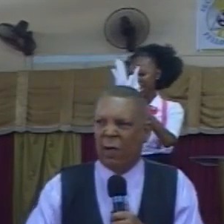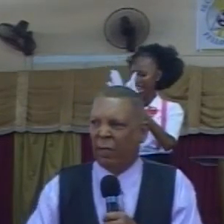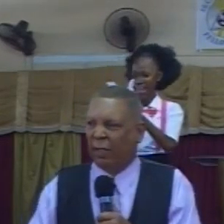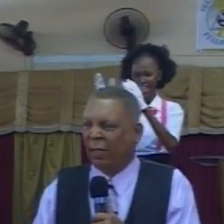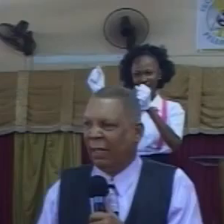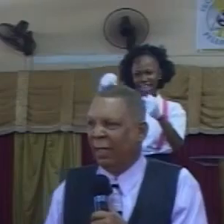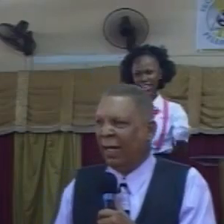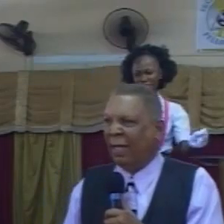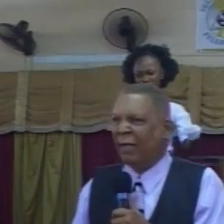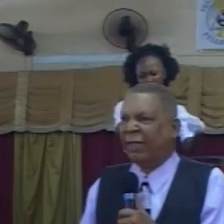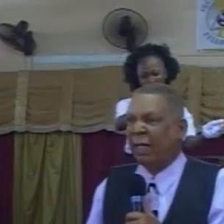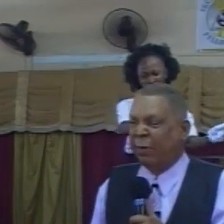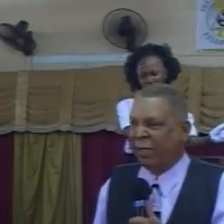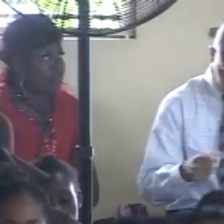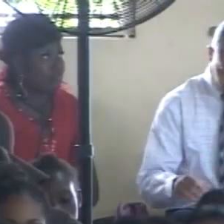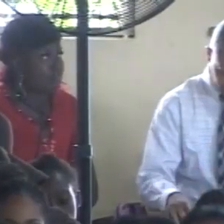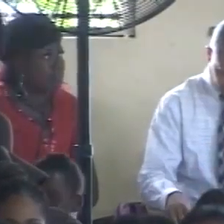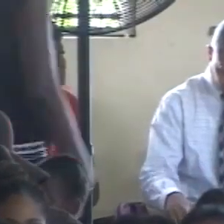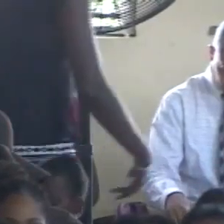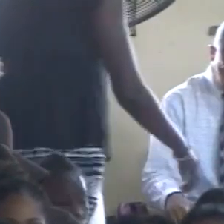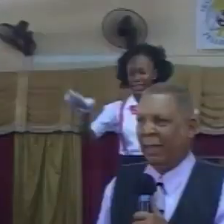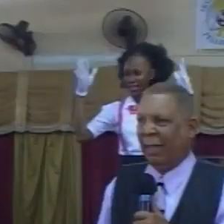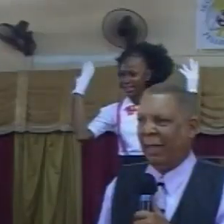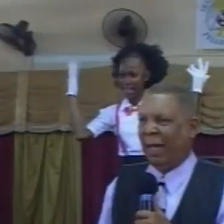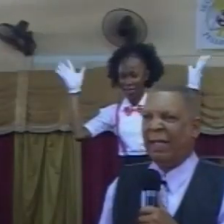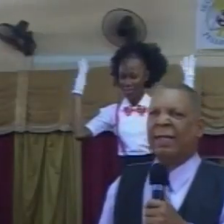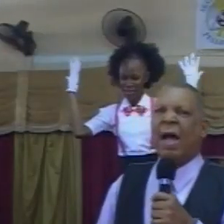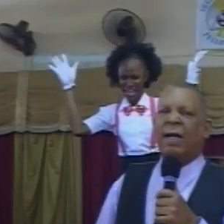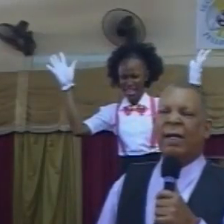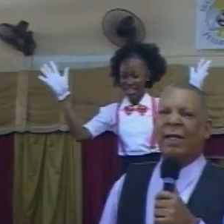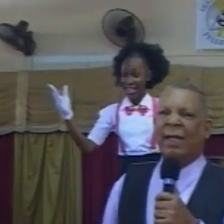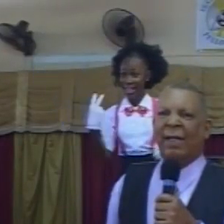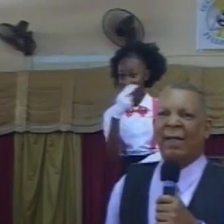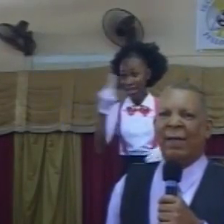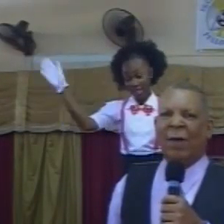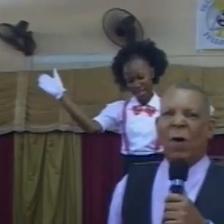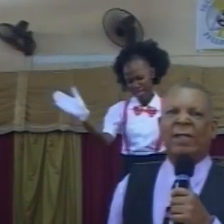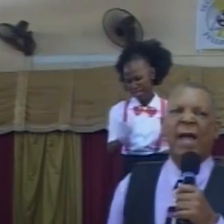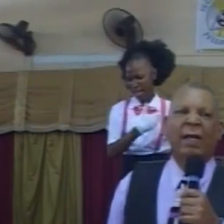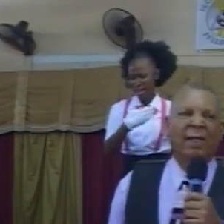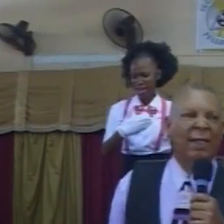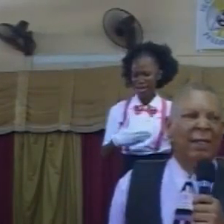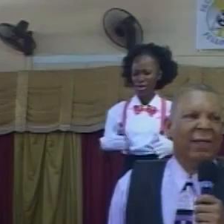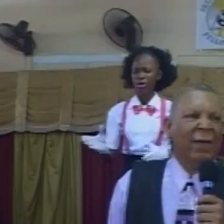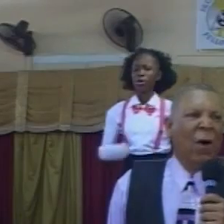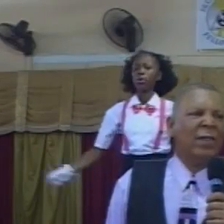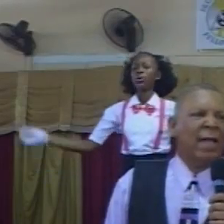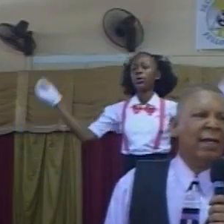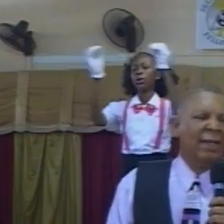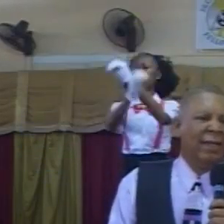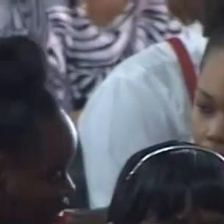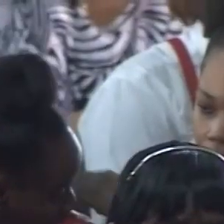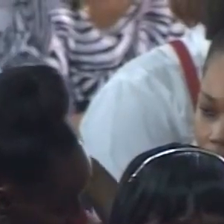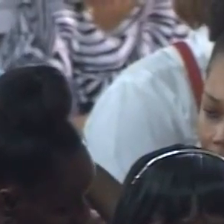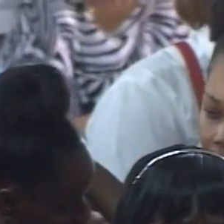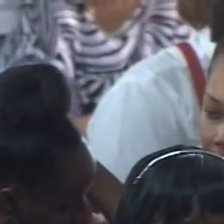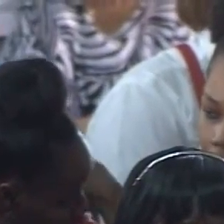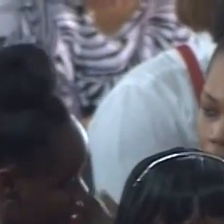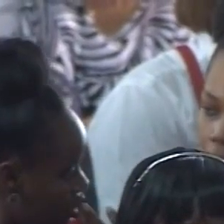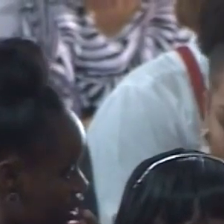cloaks down. And they are celebrating. And they sang, Hosanna! Hosanna!